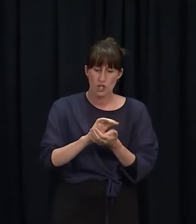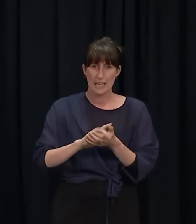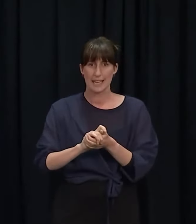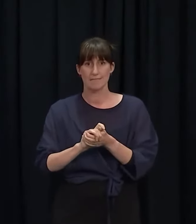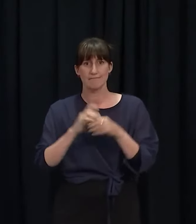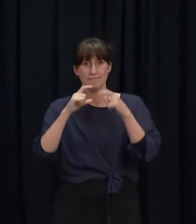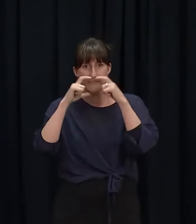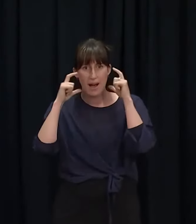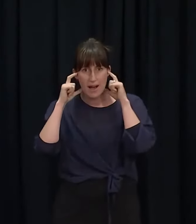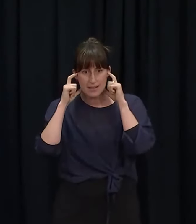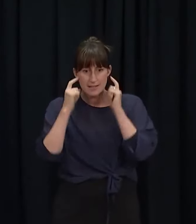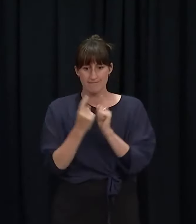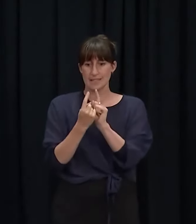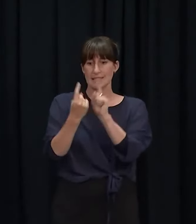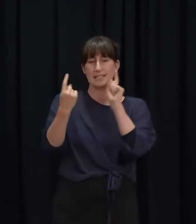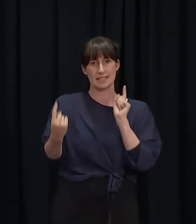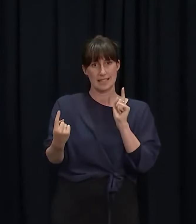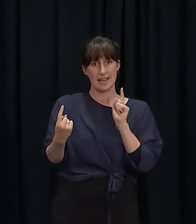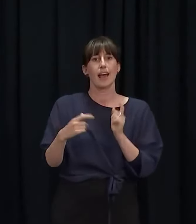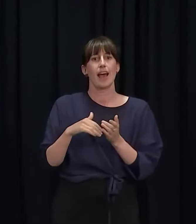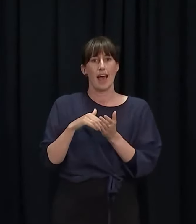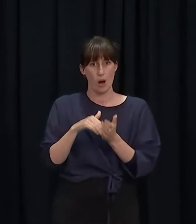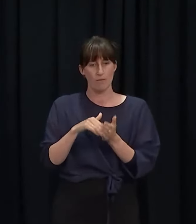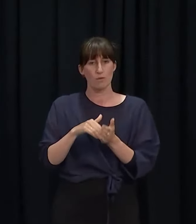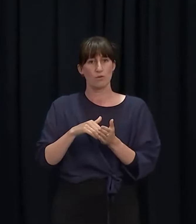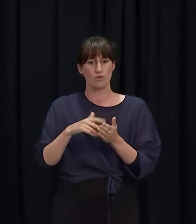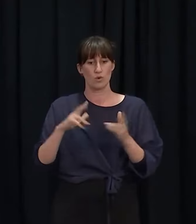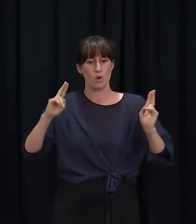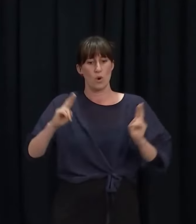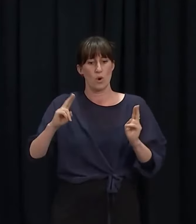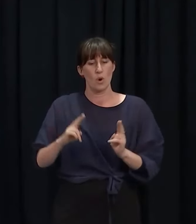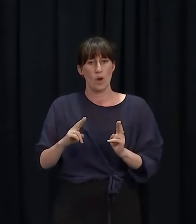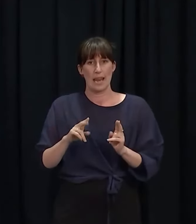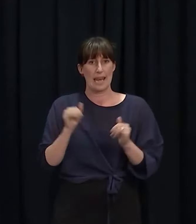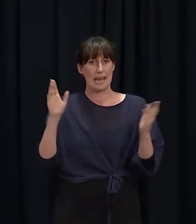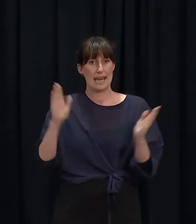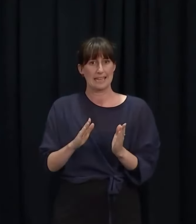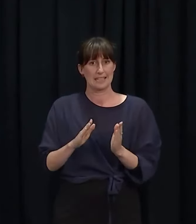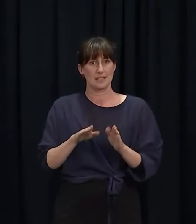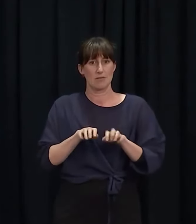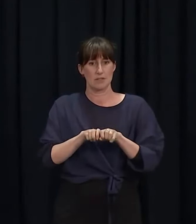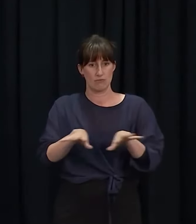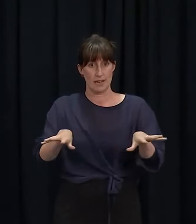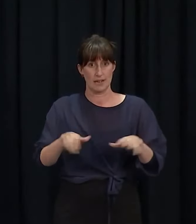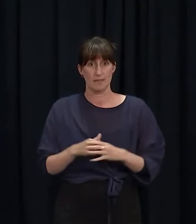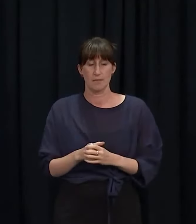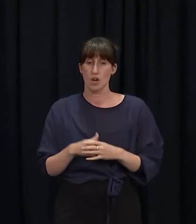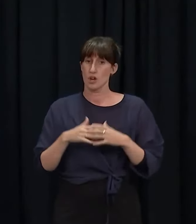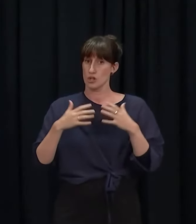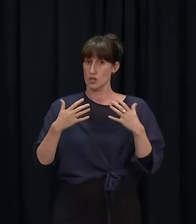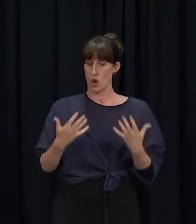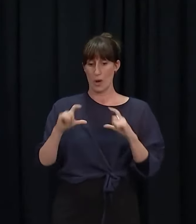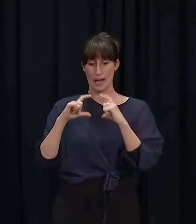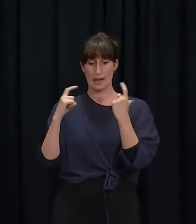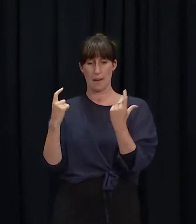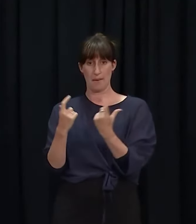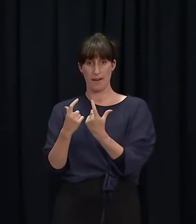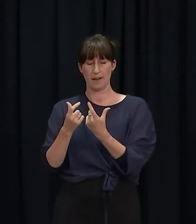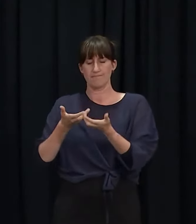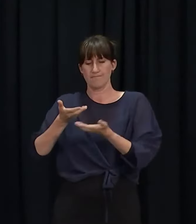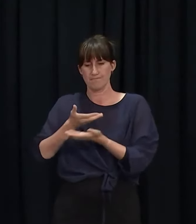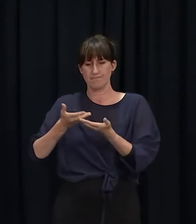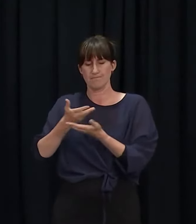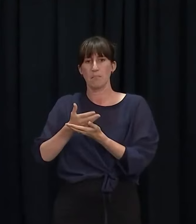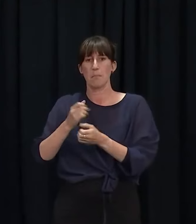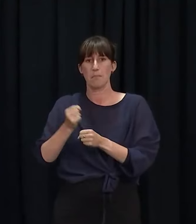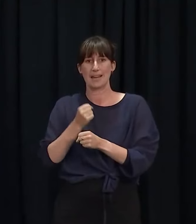masks. Which is why, as we previously signalled, today Cabinet has agreed to enhance the mask-wearing protocols in the red